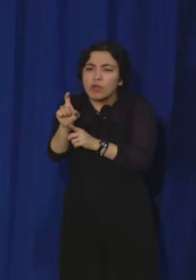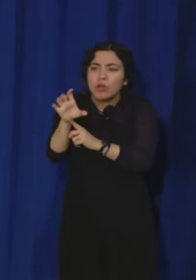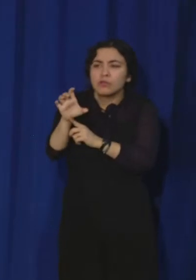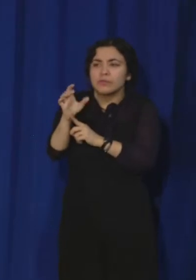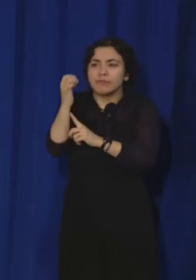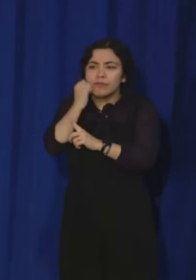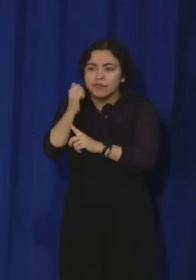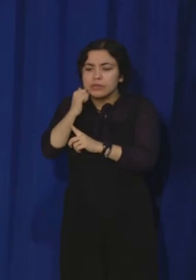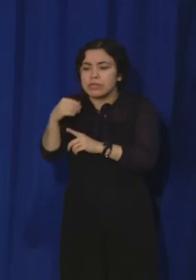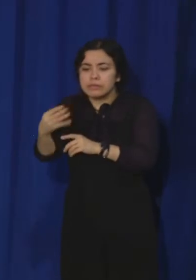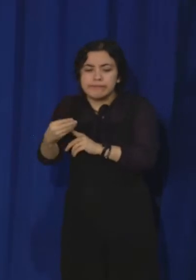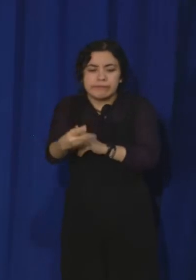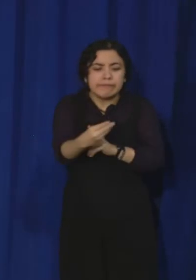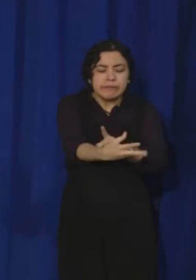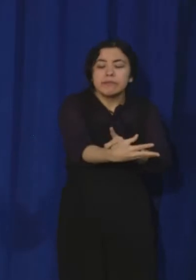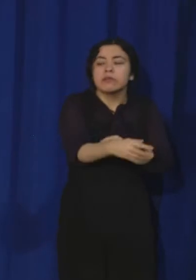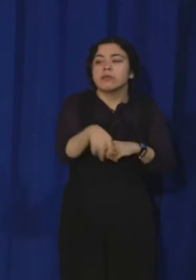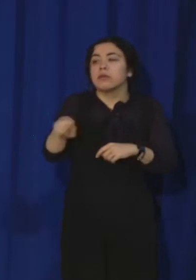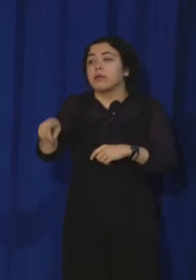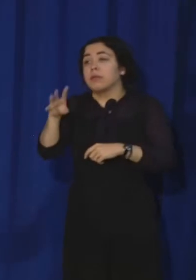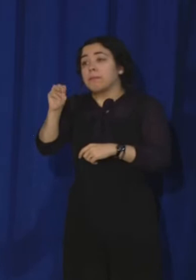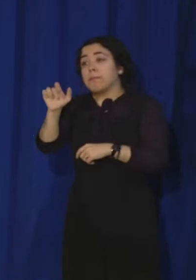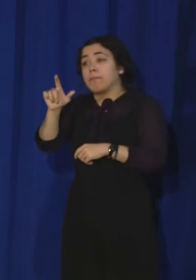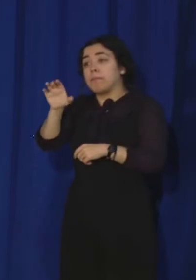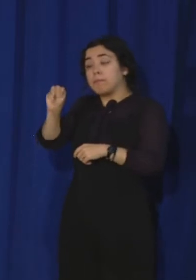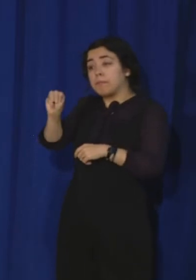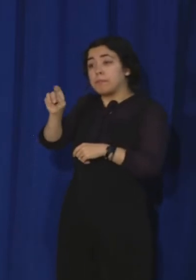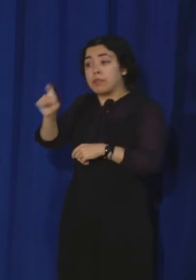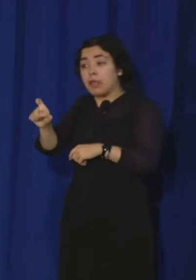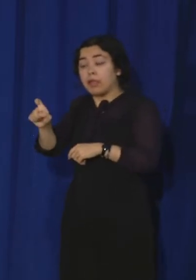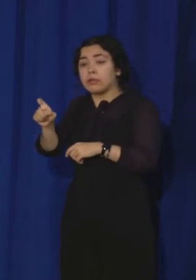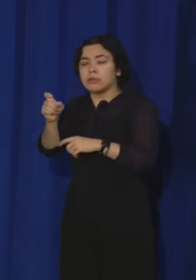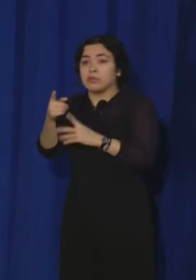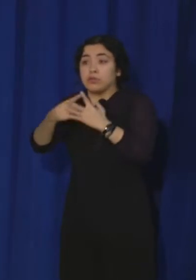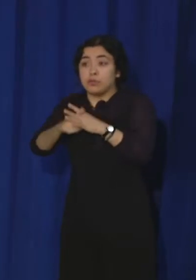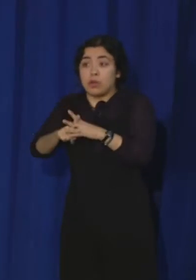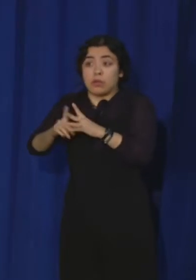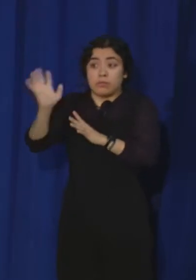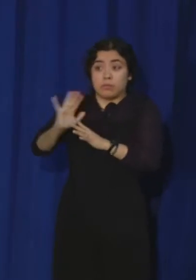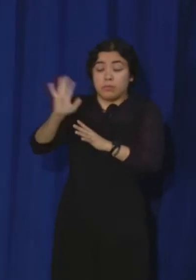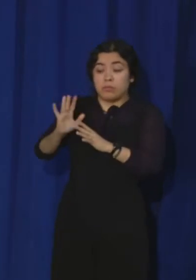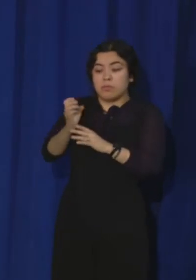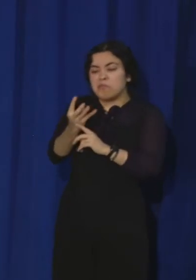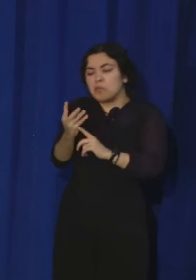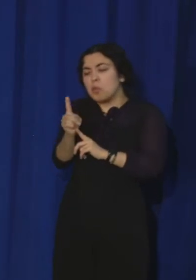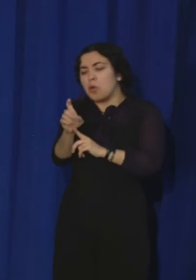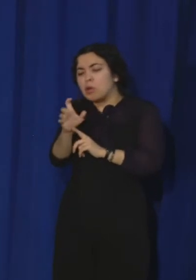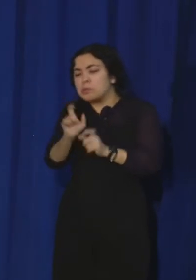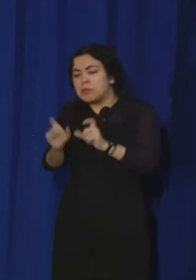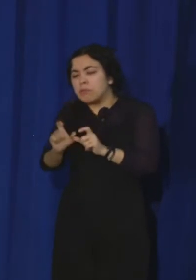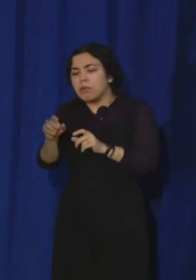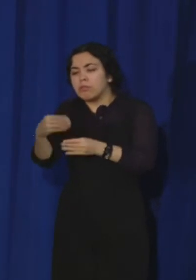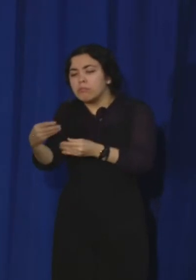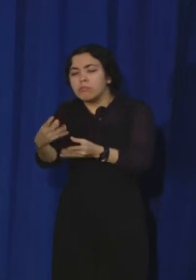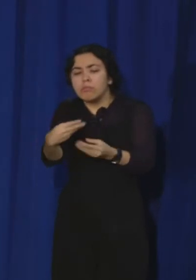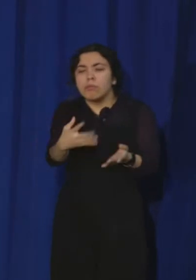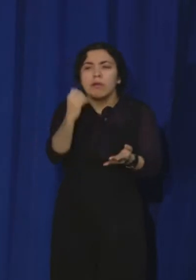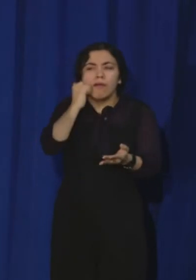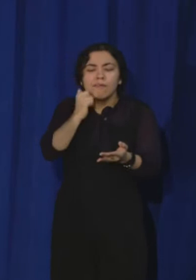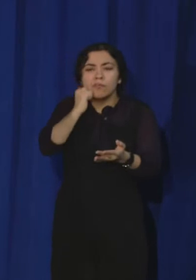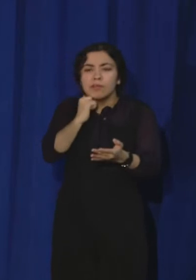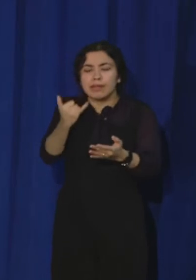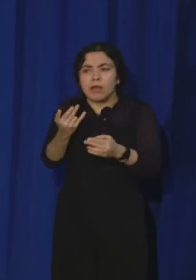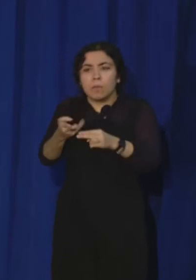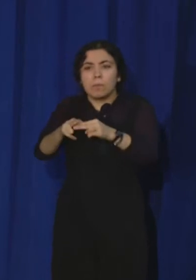we started at a few hundred per day. We're ramping that up sort of every day. Actually, I have this in my notebook, so